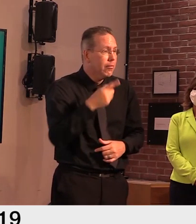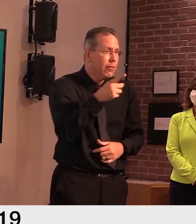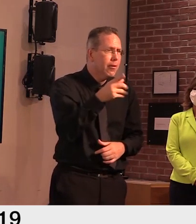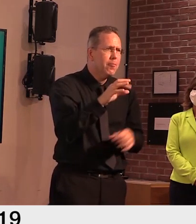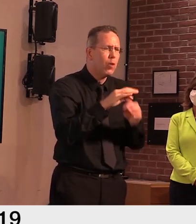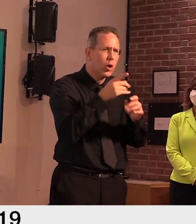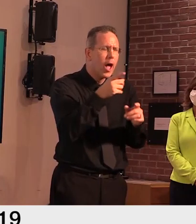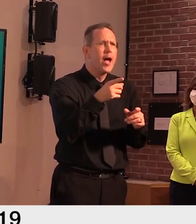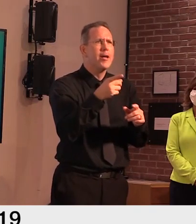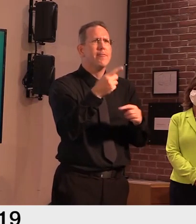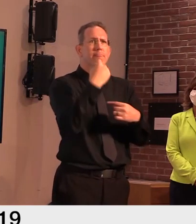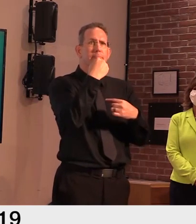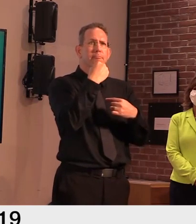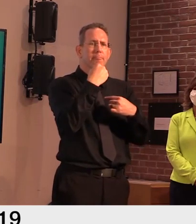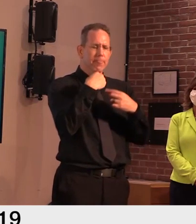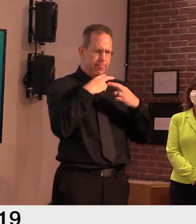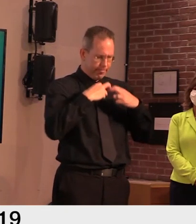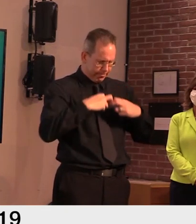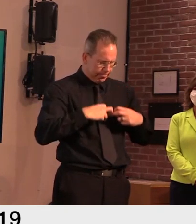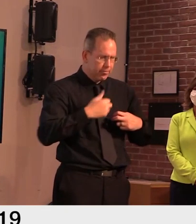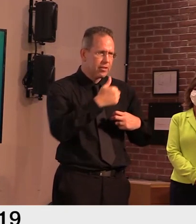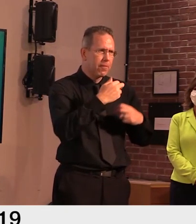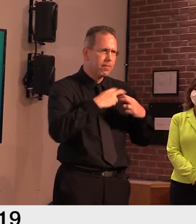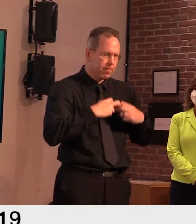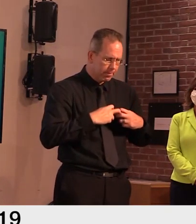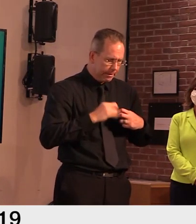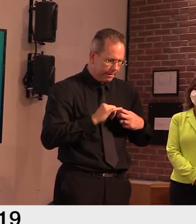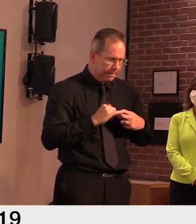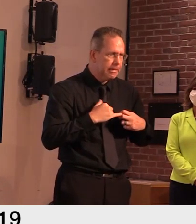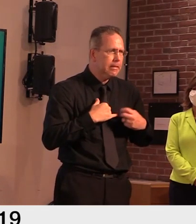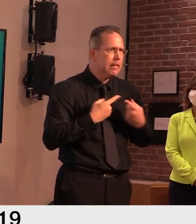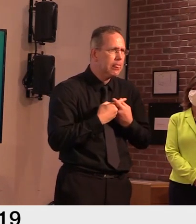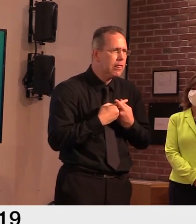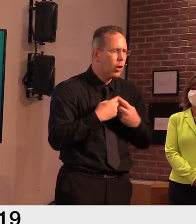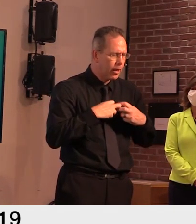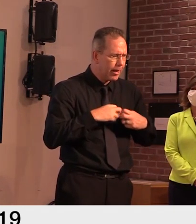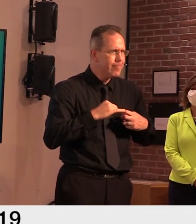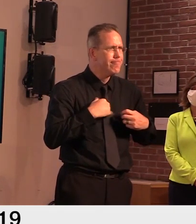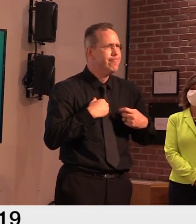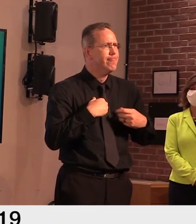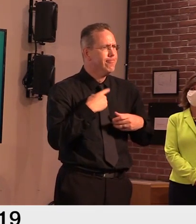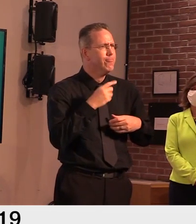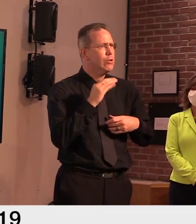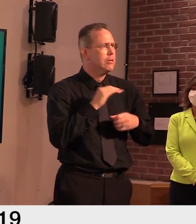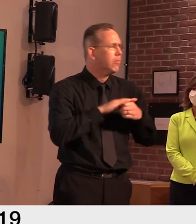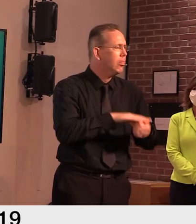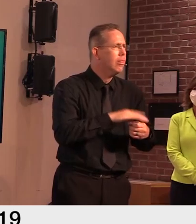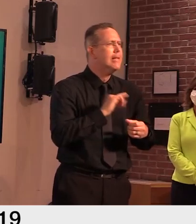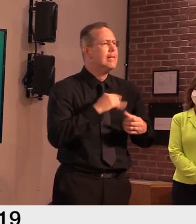know, political life. Just more of that. And if that's scolding, if someone's